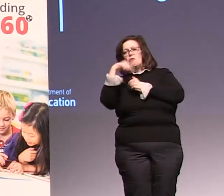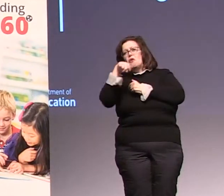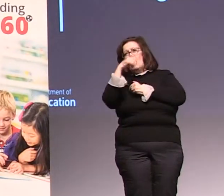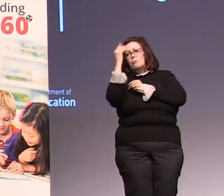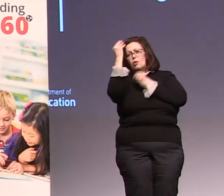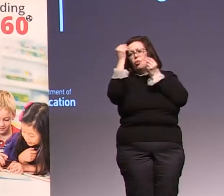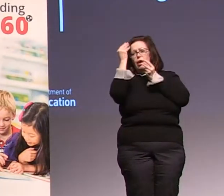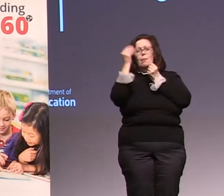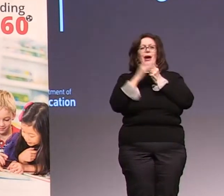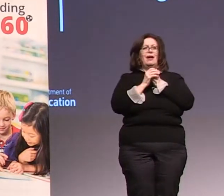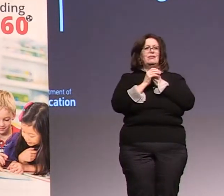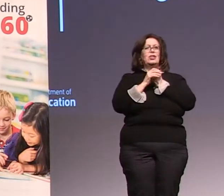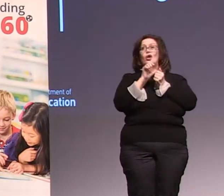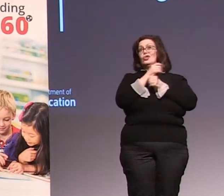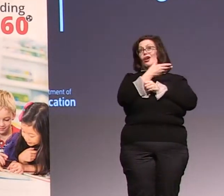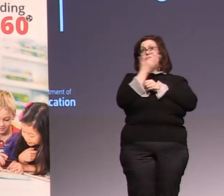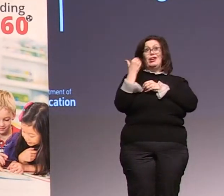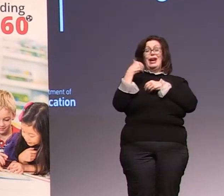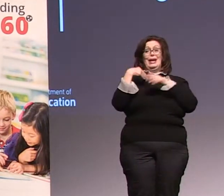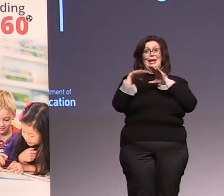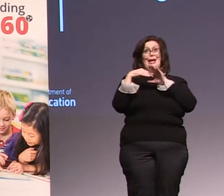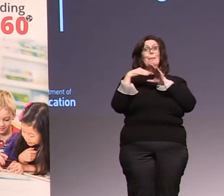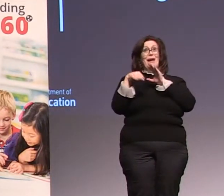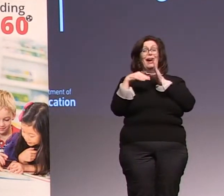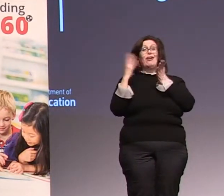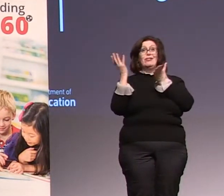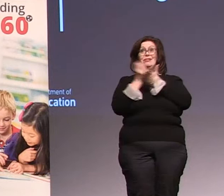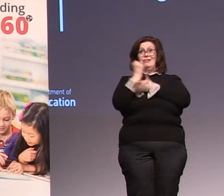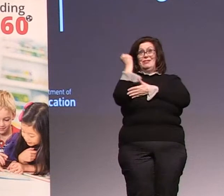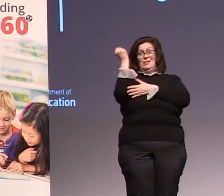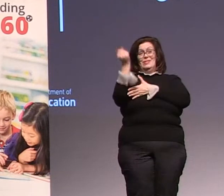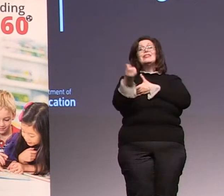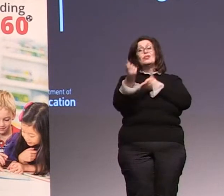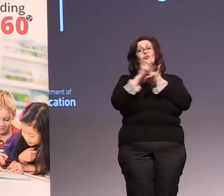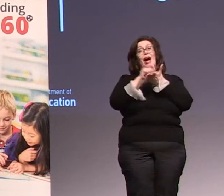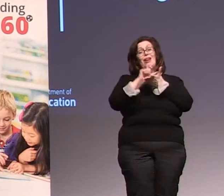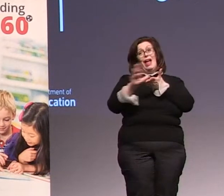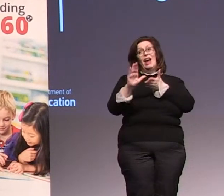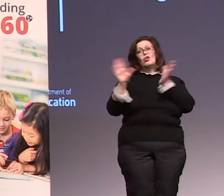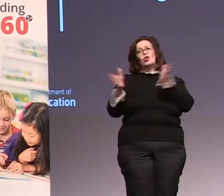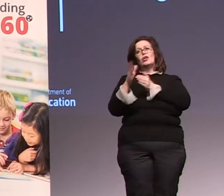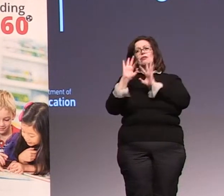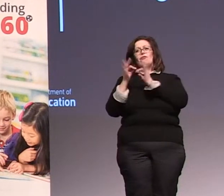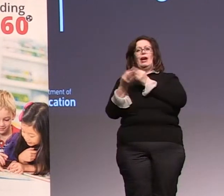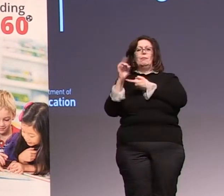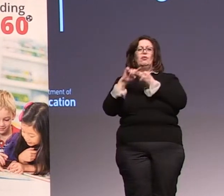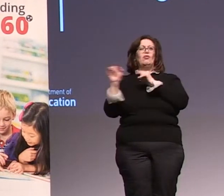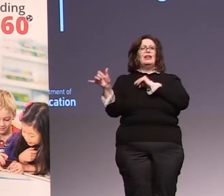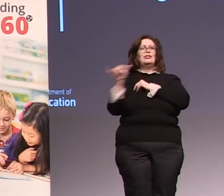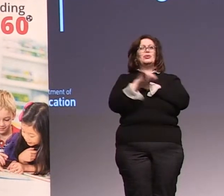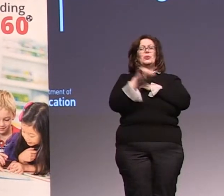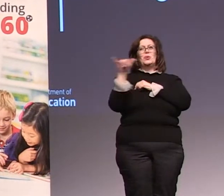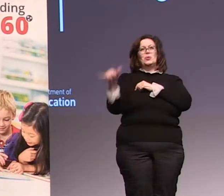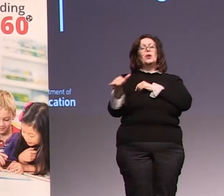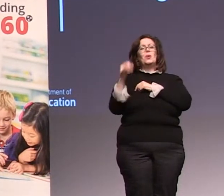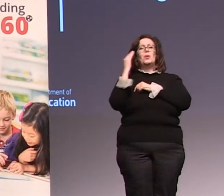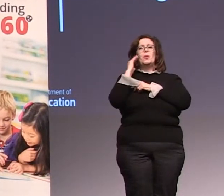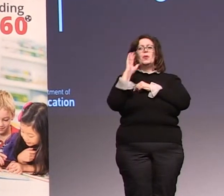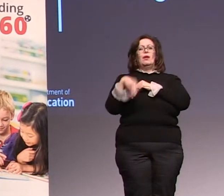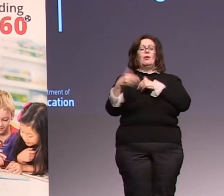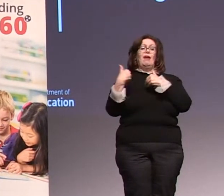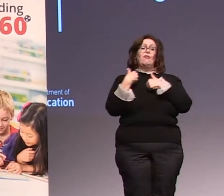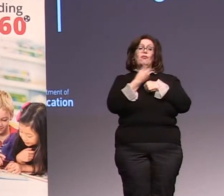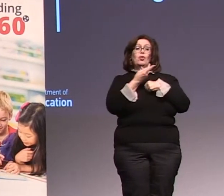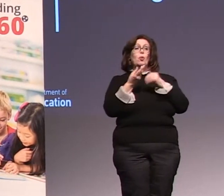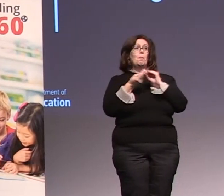don't forget about that email address opportunity. Take advantage of it and encourage your friends and family to do the same. So with that, Commissioner Schwinn, I know we have a